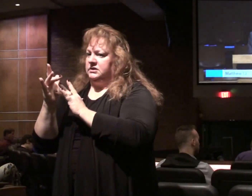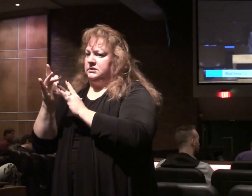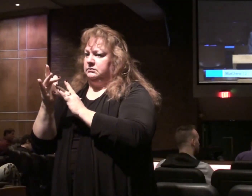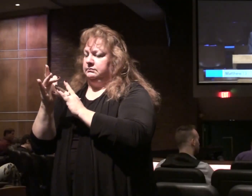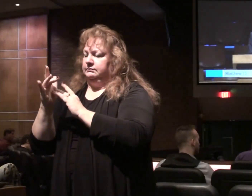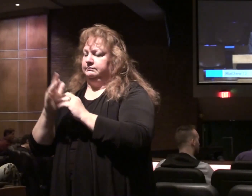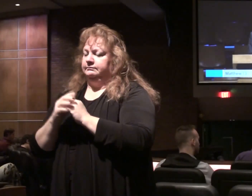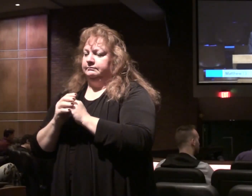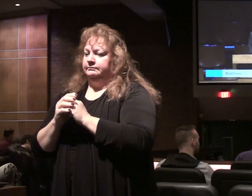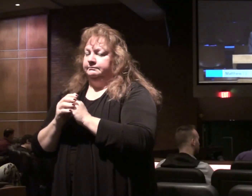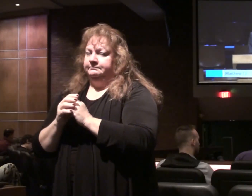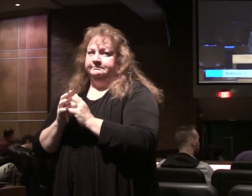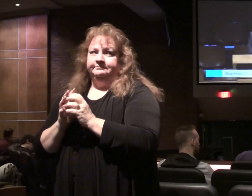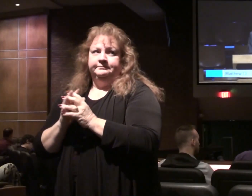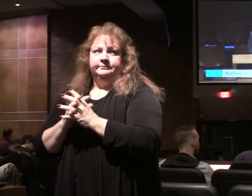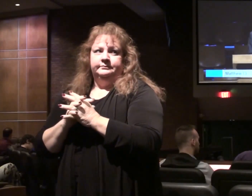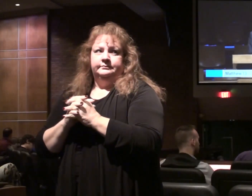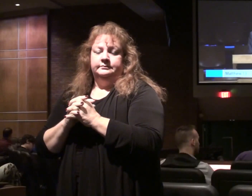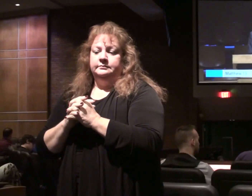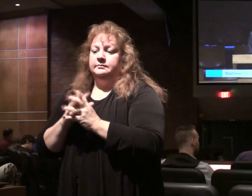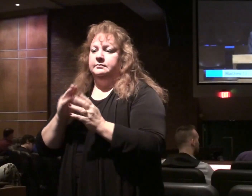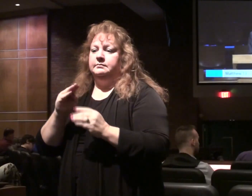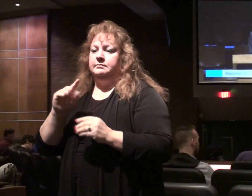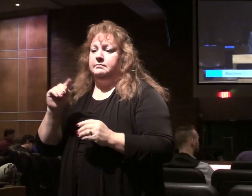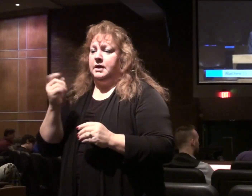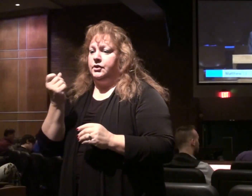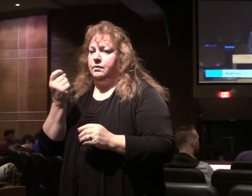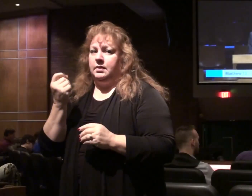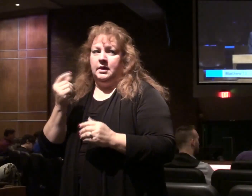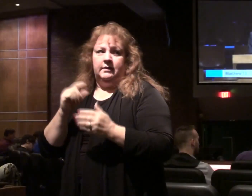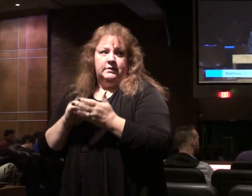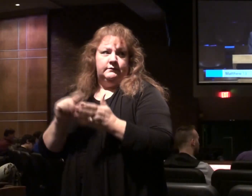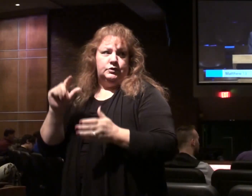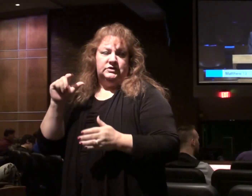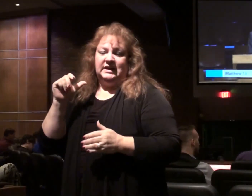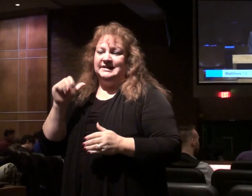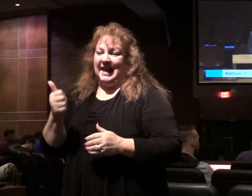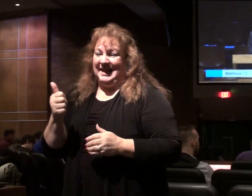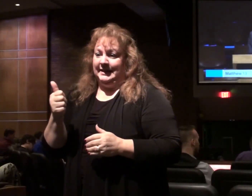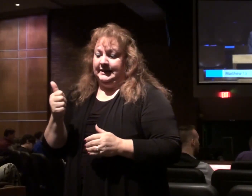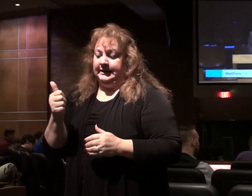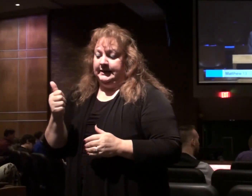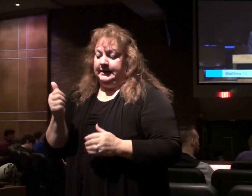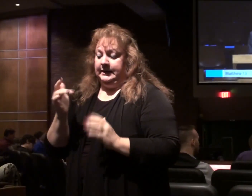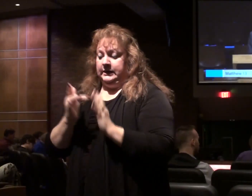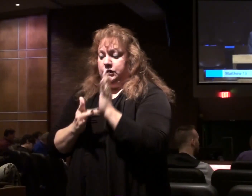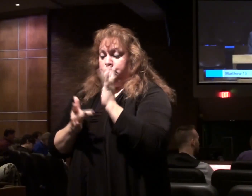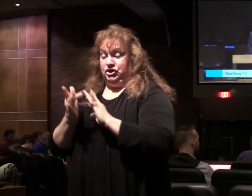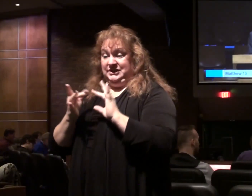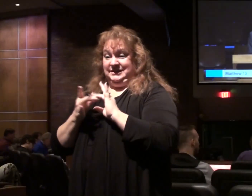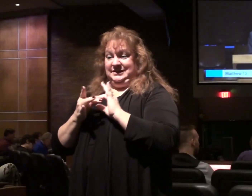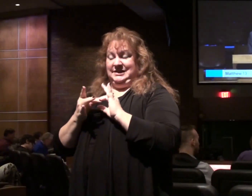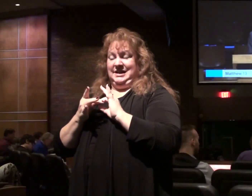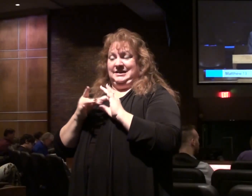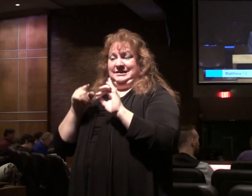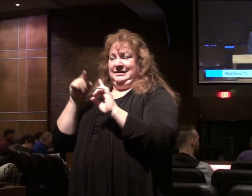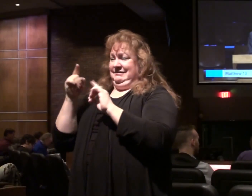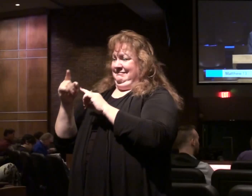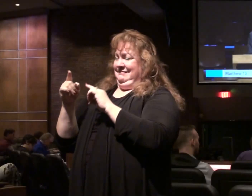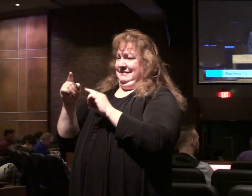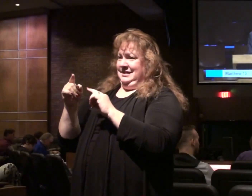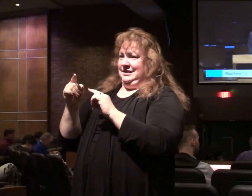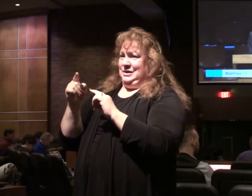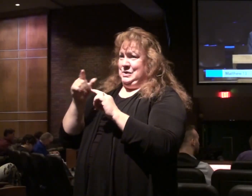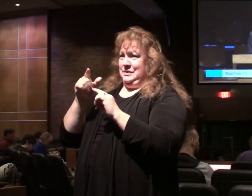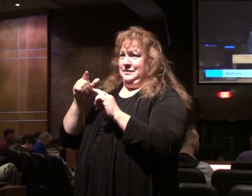Messiah of Israel. In Matthew 11, verse 10, Jesus said, "This is the one about whom it is